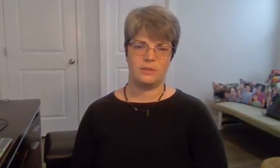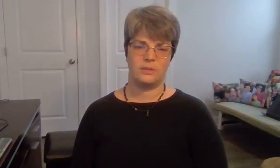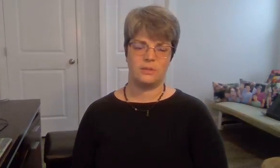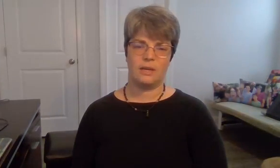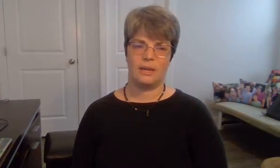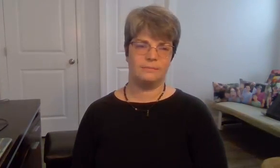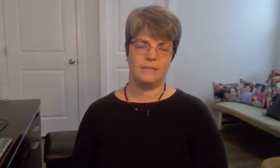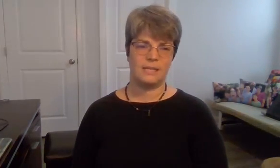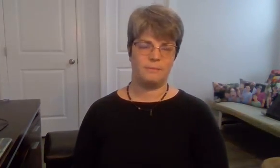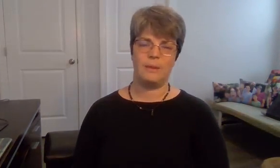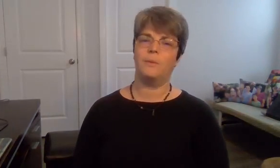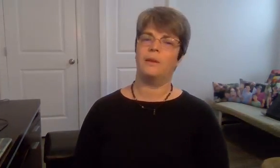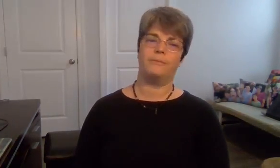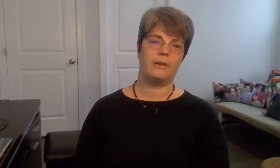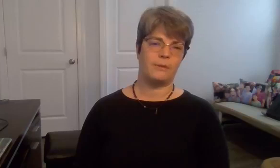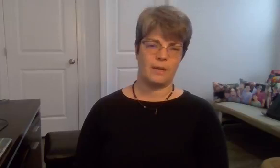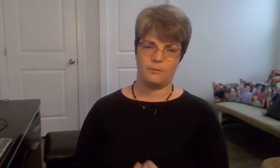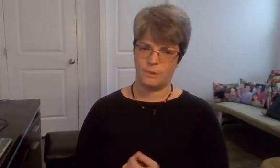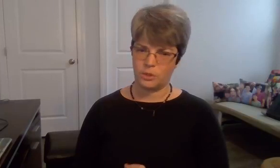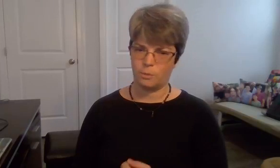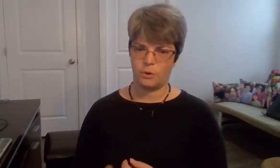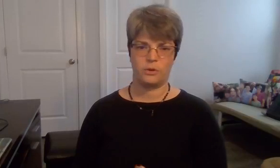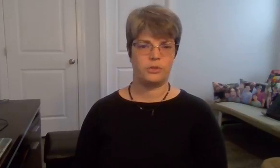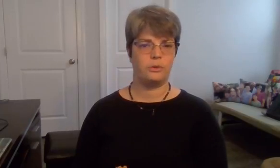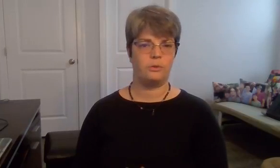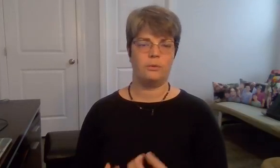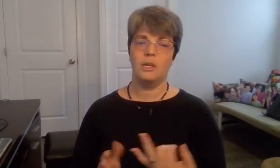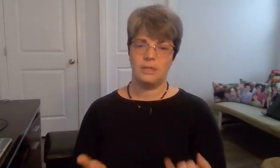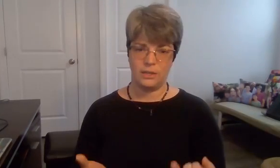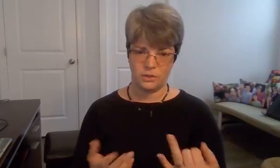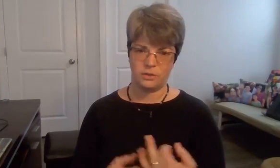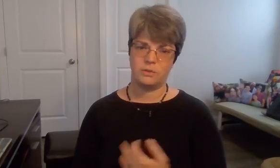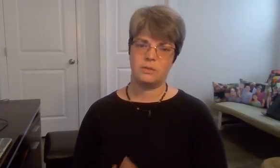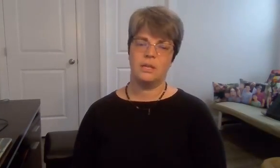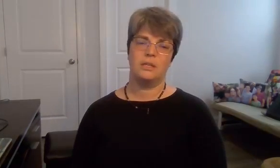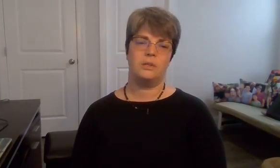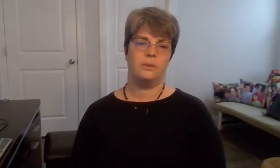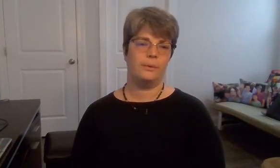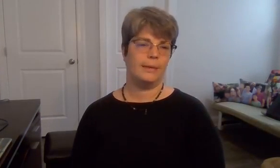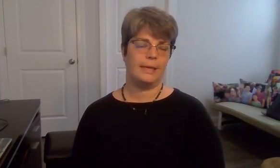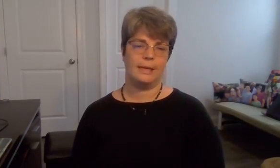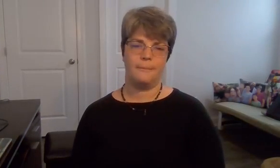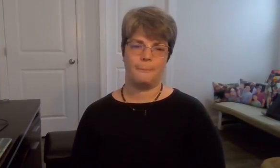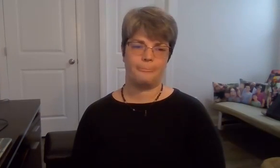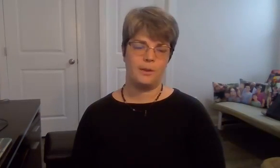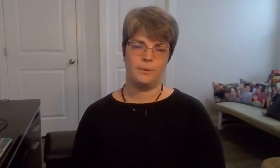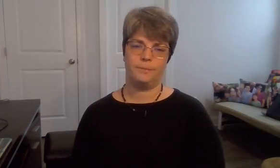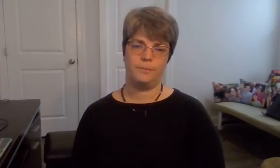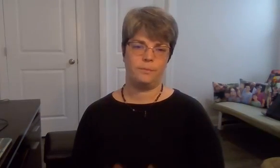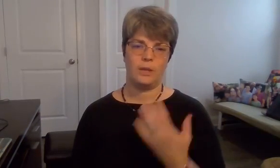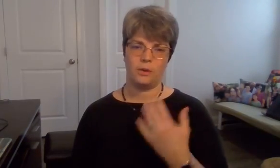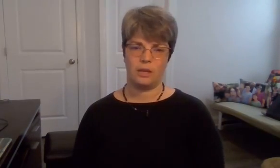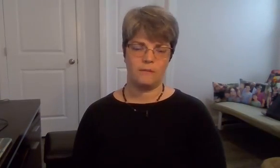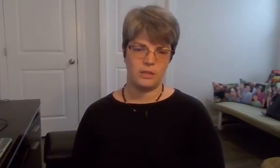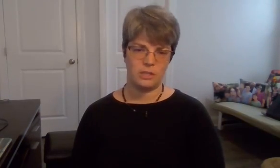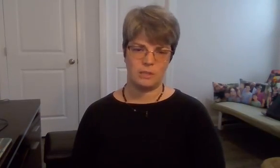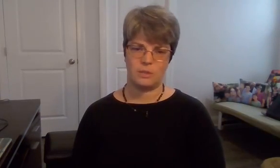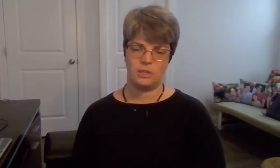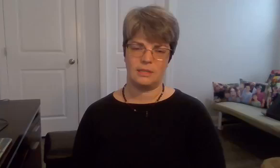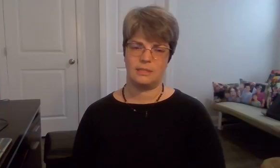There's lots of people, everybody from interpreters to teachers to early intervention